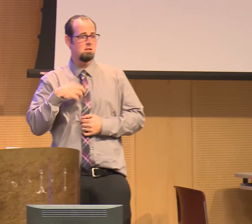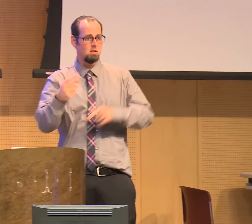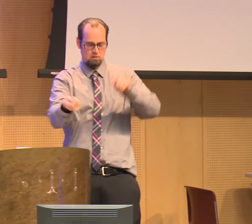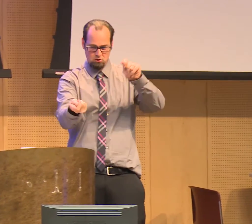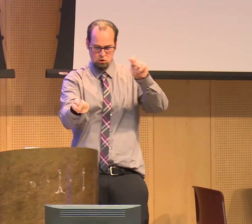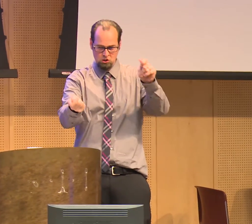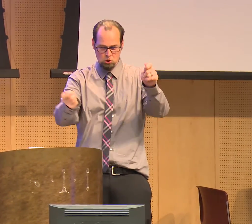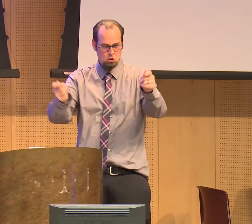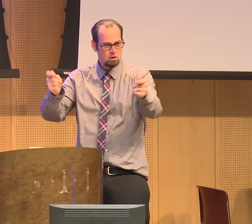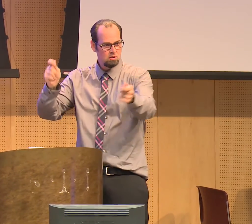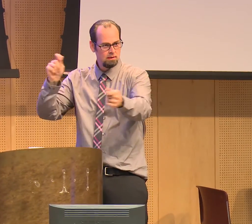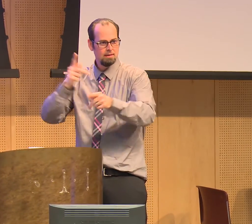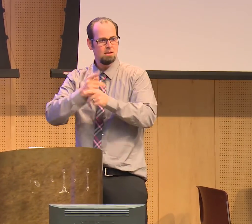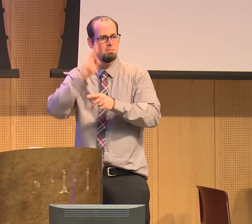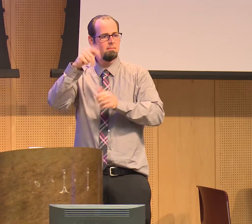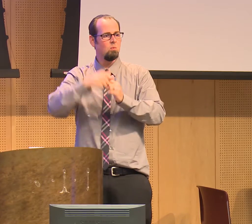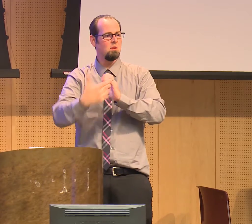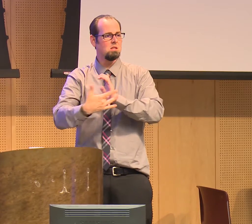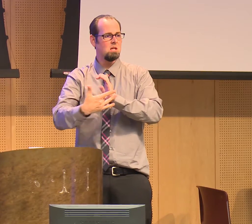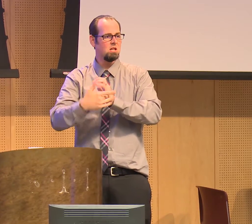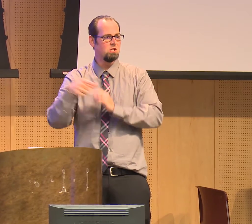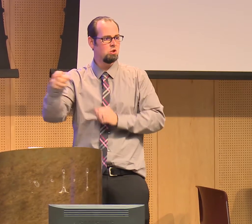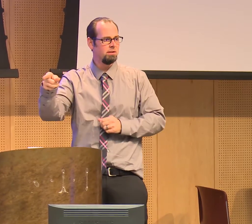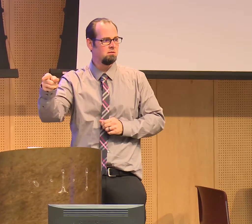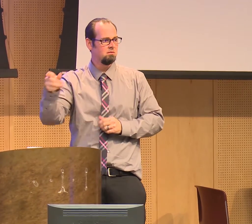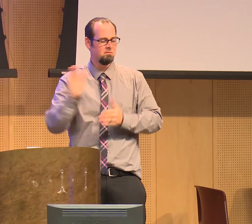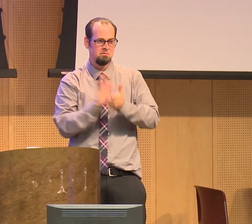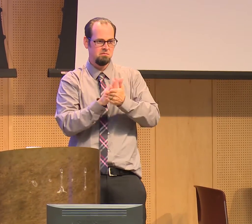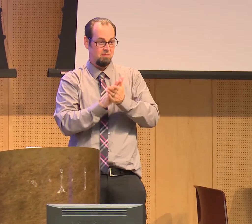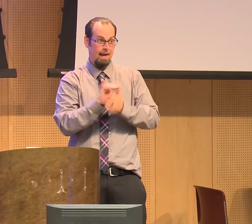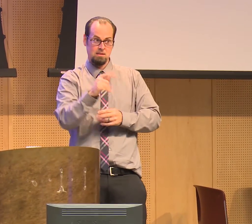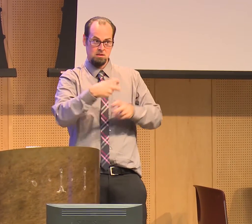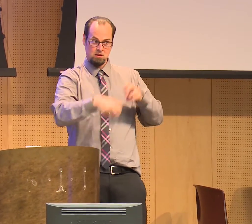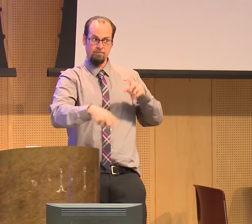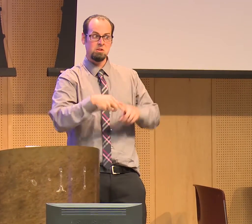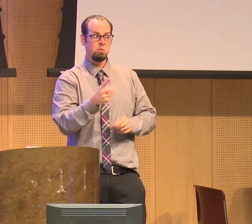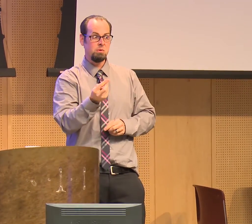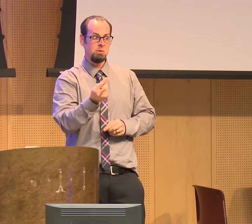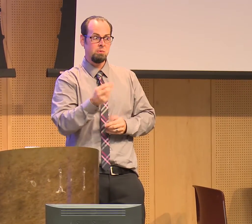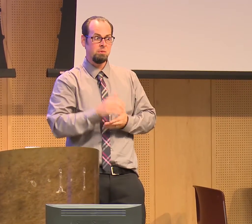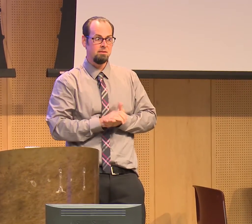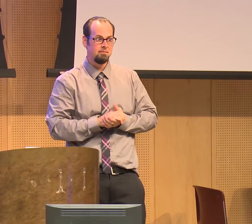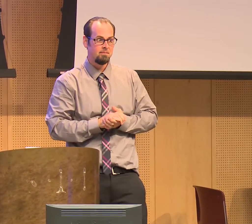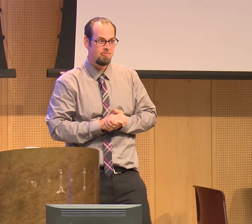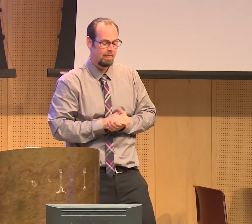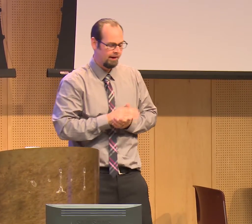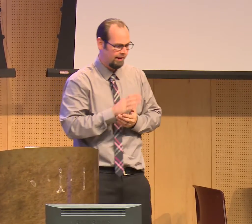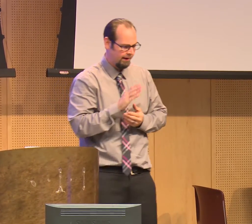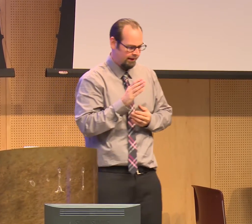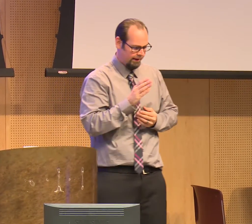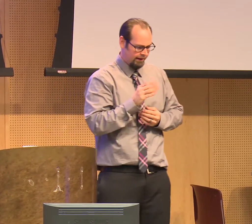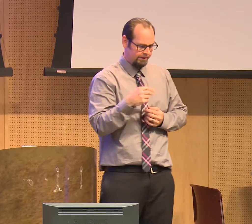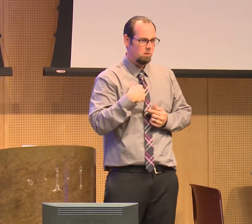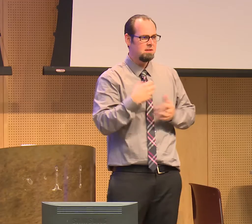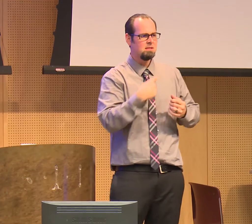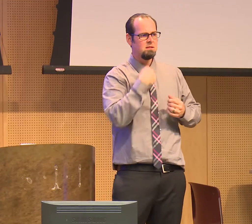And the faculty have changed to keep up with the technology. And I applaud NTID for doing that. That's not easy to